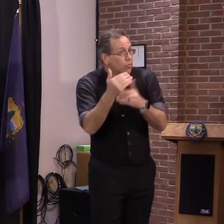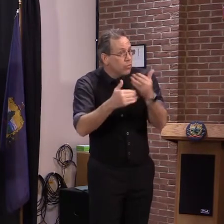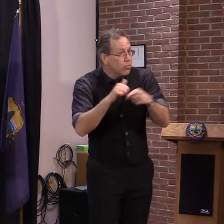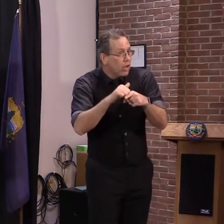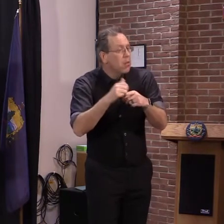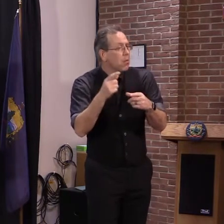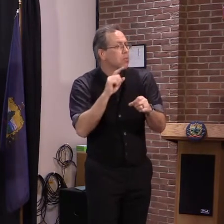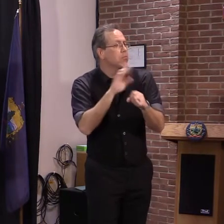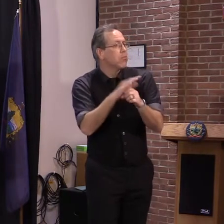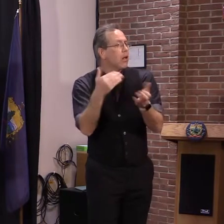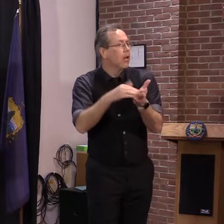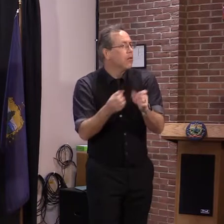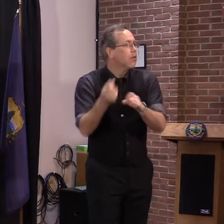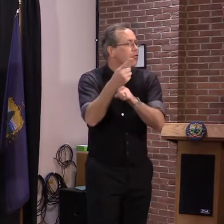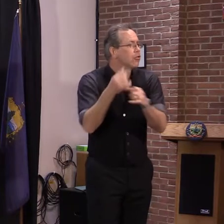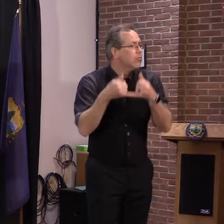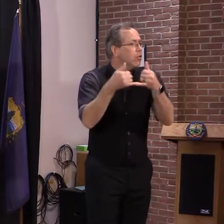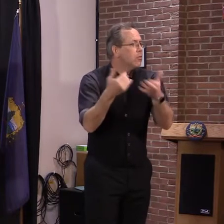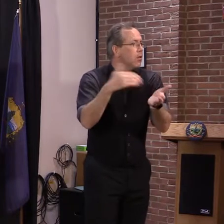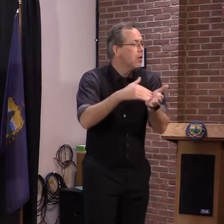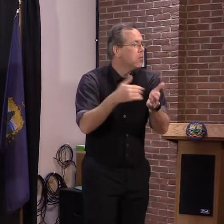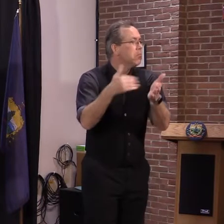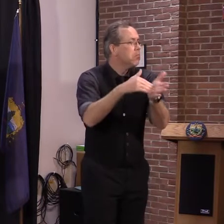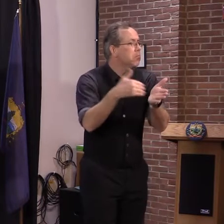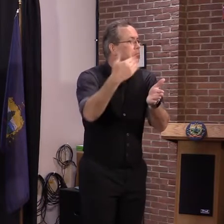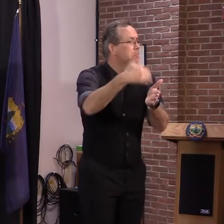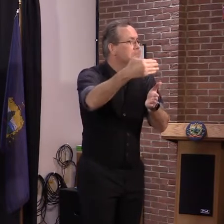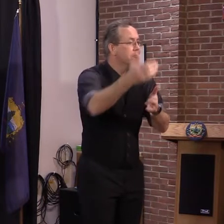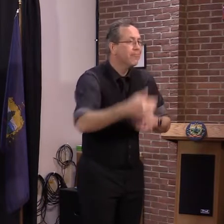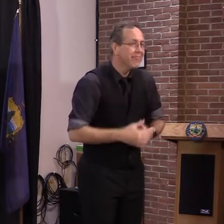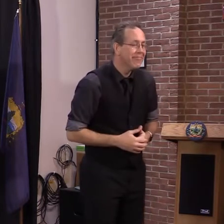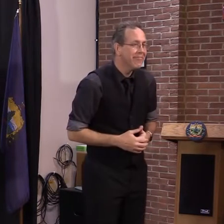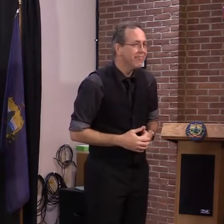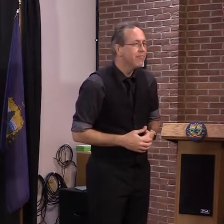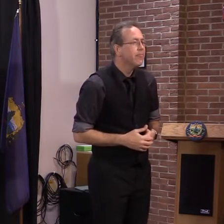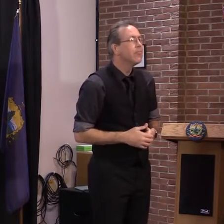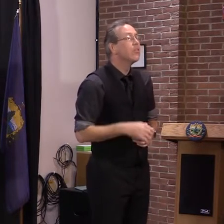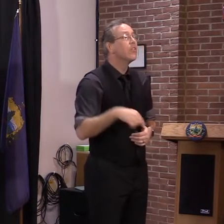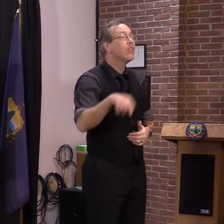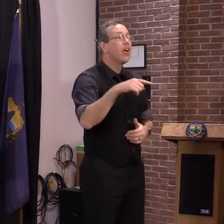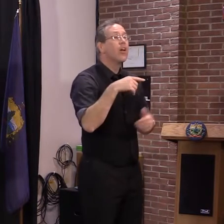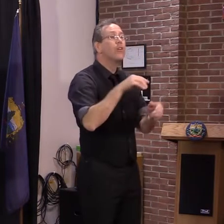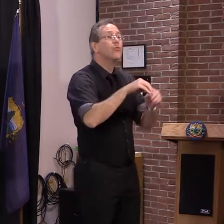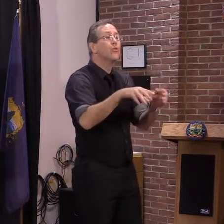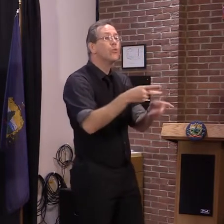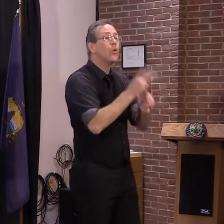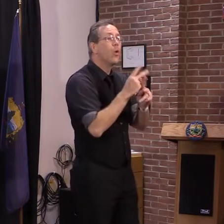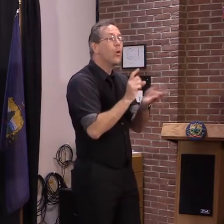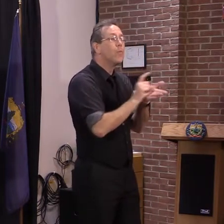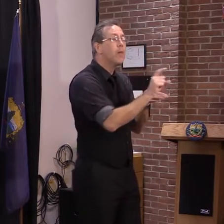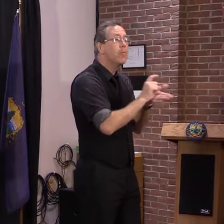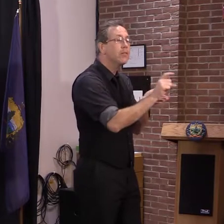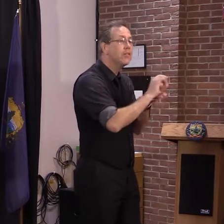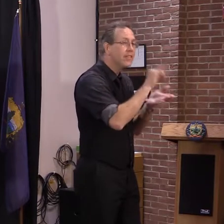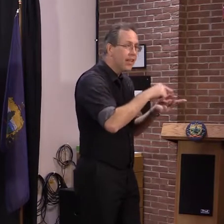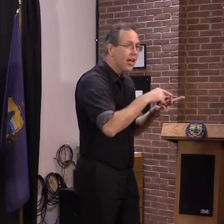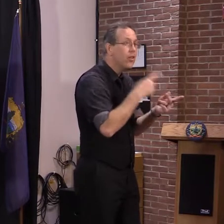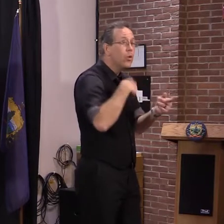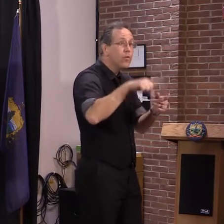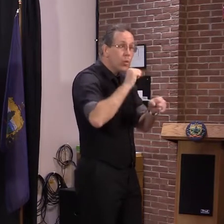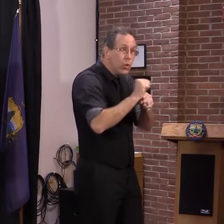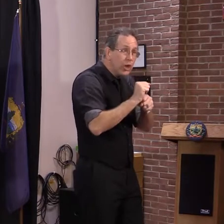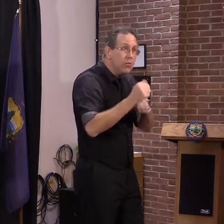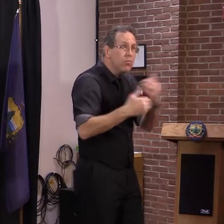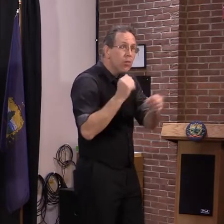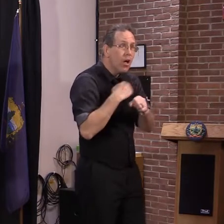The budget request also includes loan repayment for nurses who are currently working in the state of Vermont and working with Vermont-based